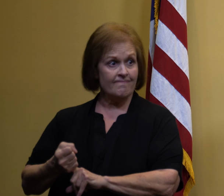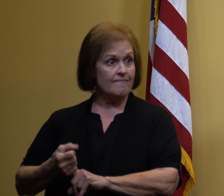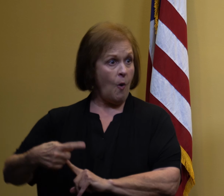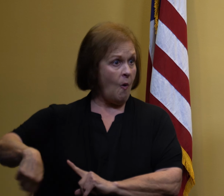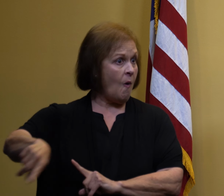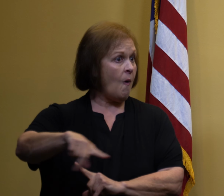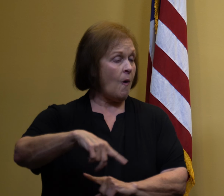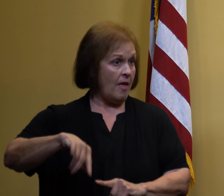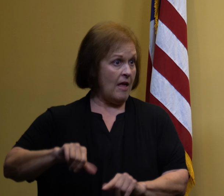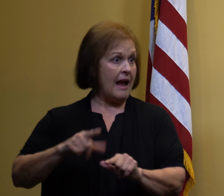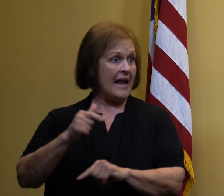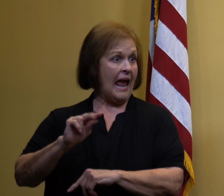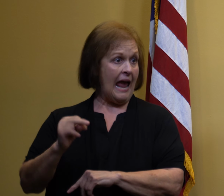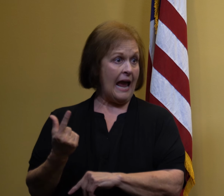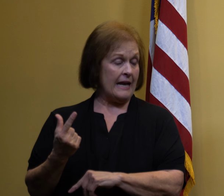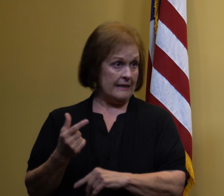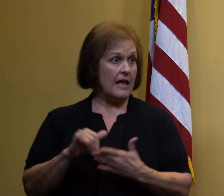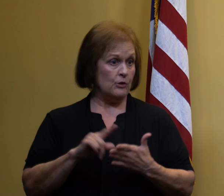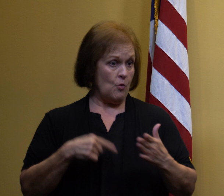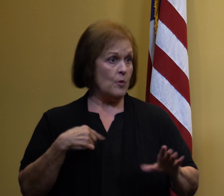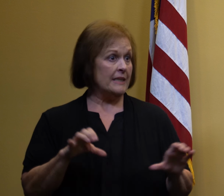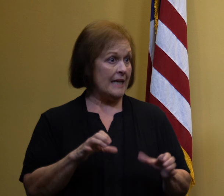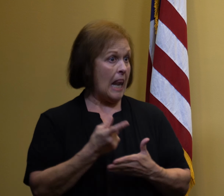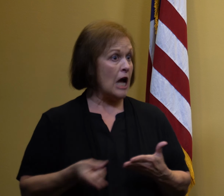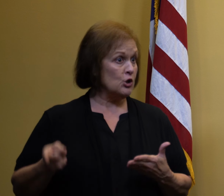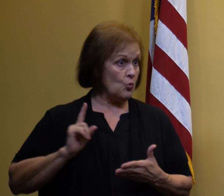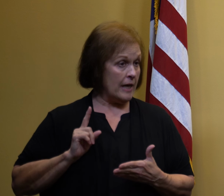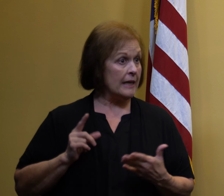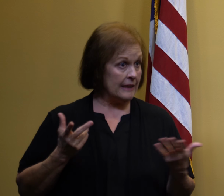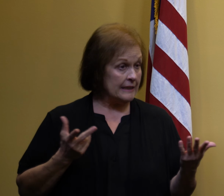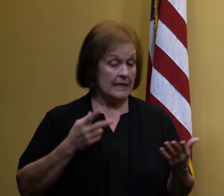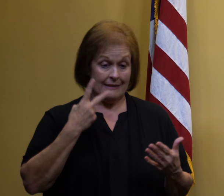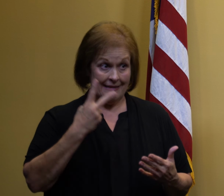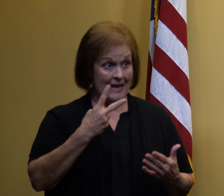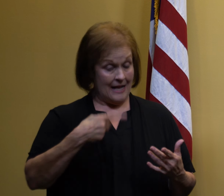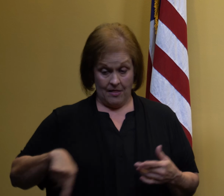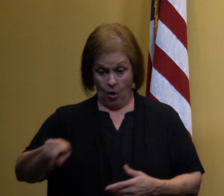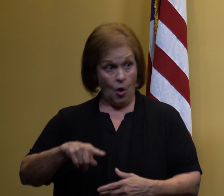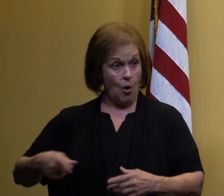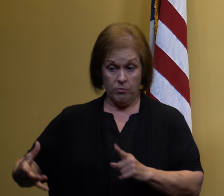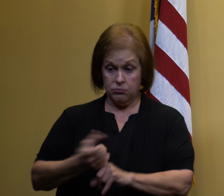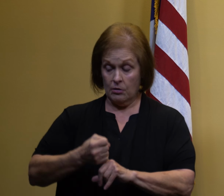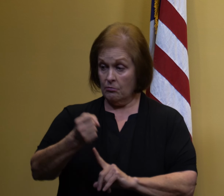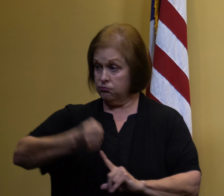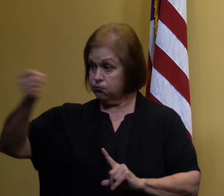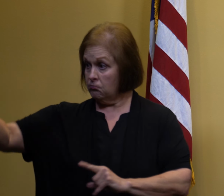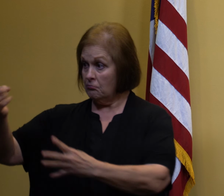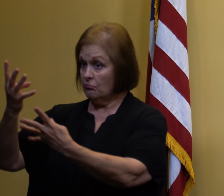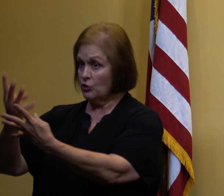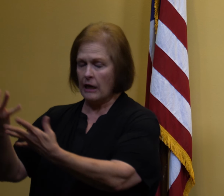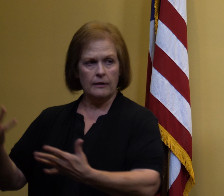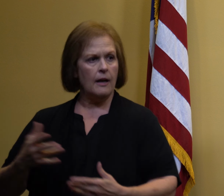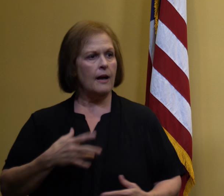to a quieter week last week. And it's a fact, when these criminals are off the street,